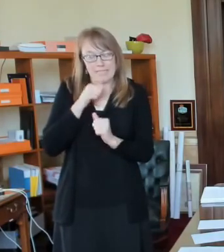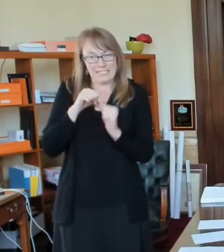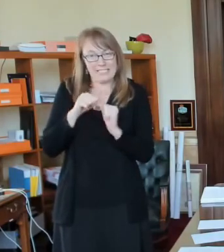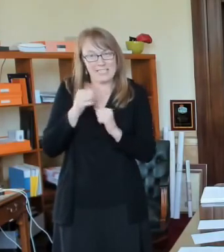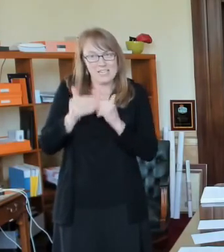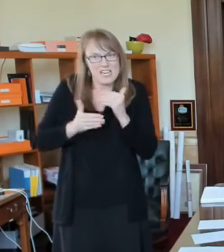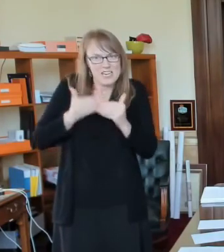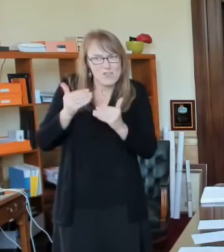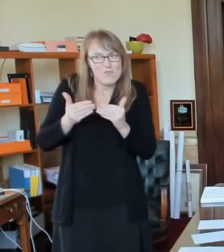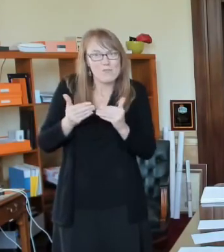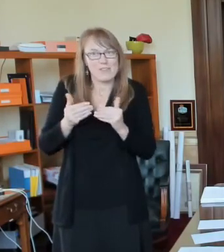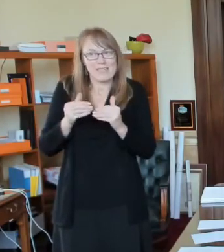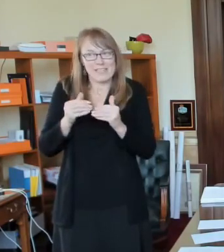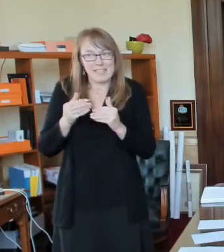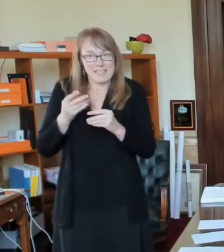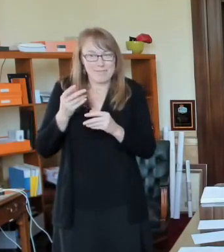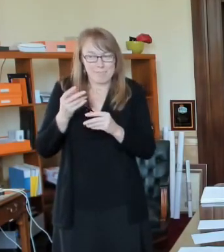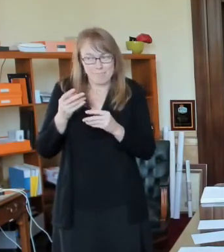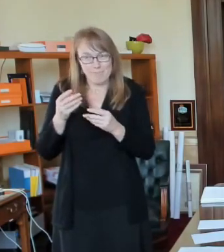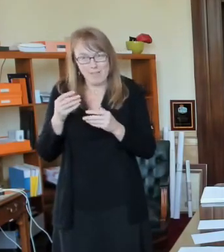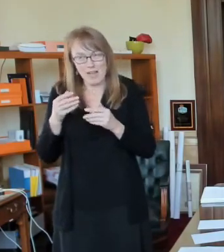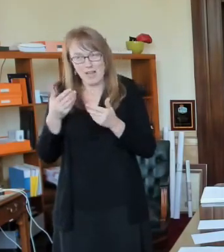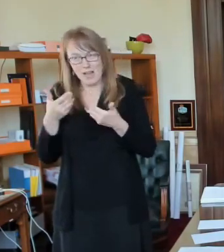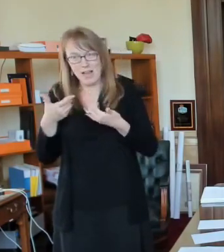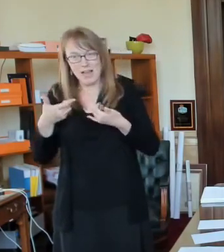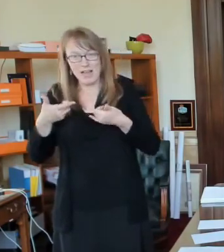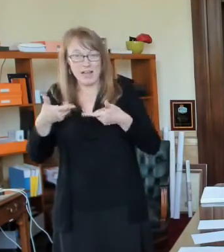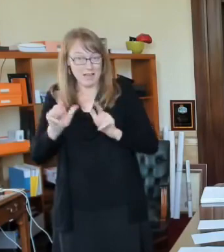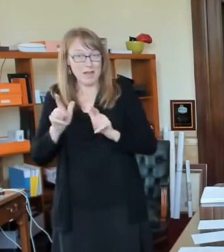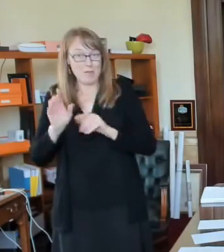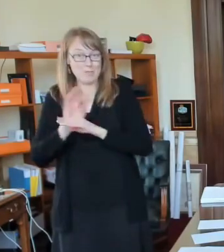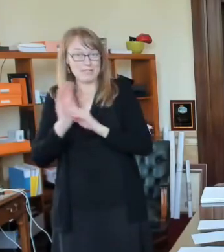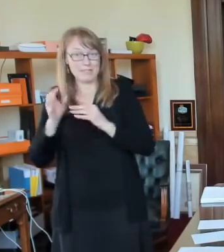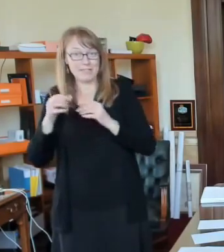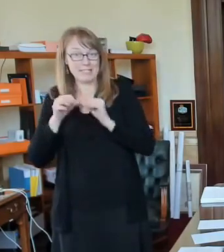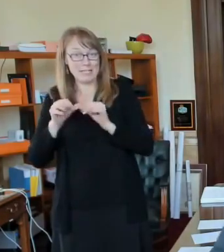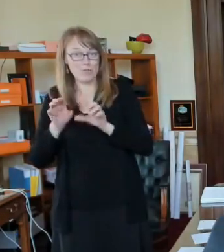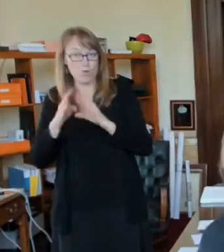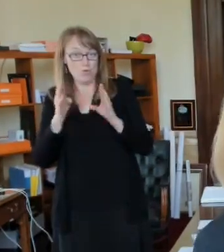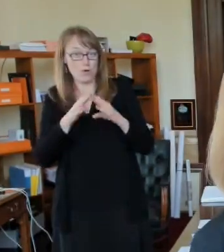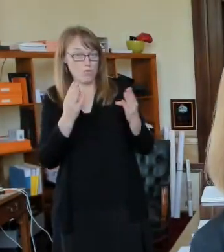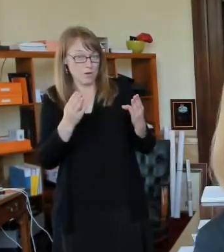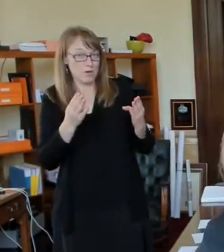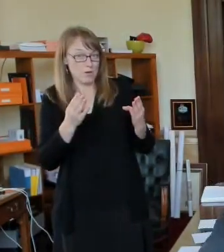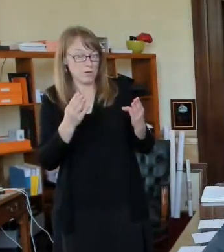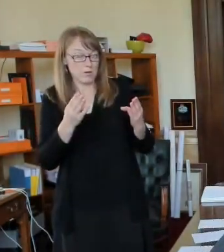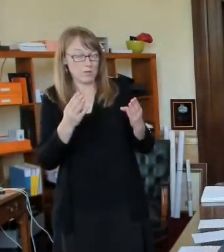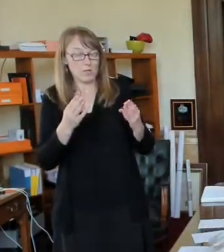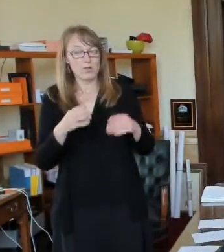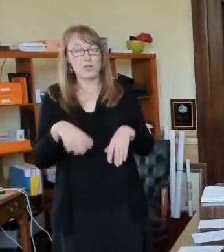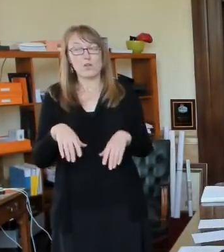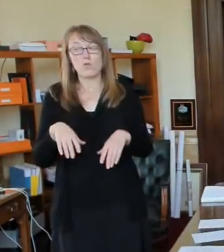we really don't want to do that. We're going to work very hard not to do that.